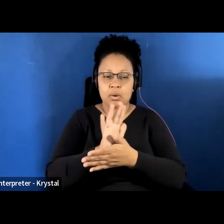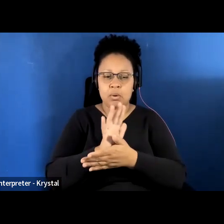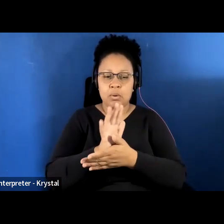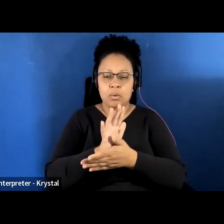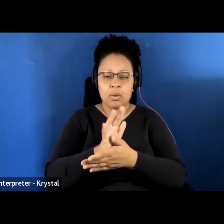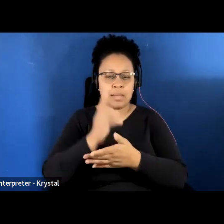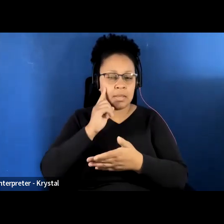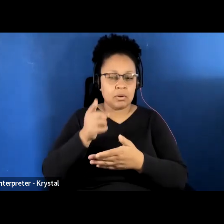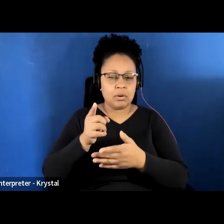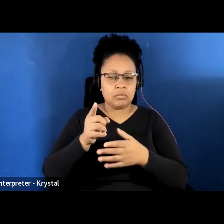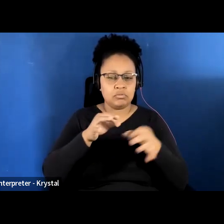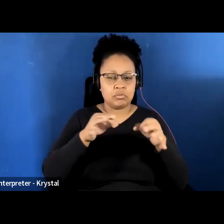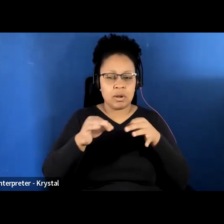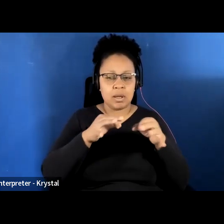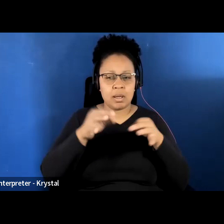this for us.